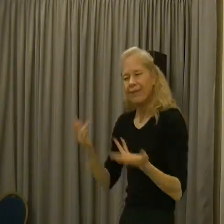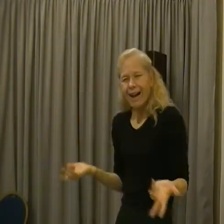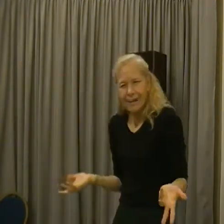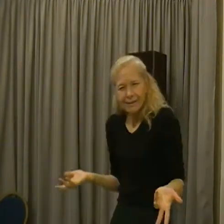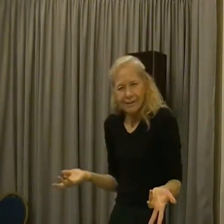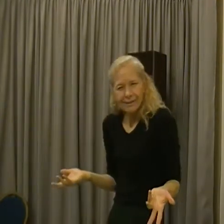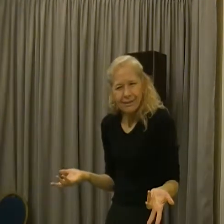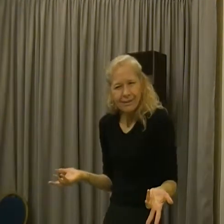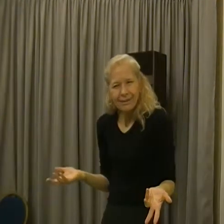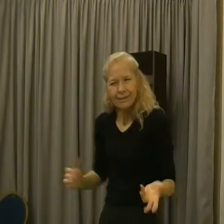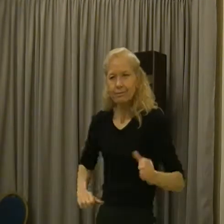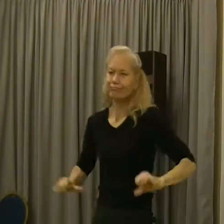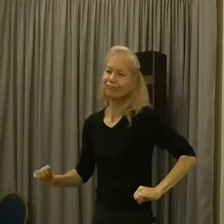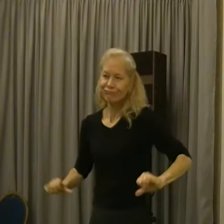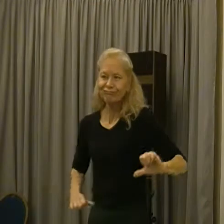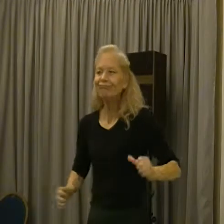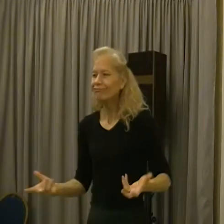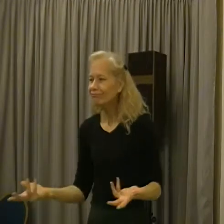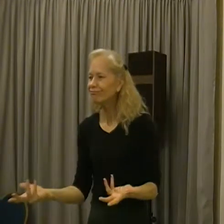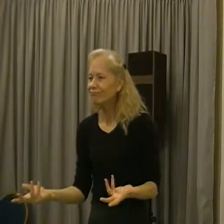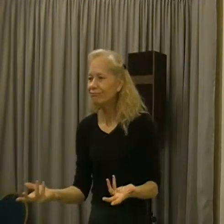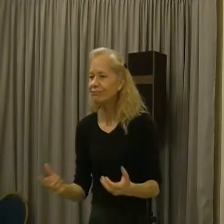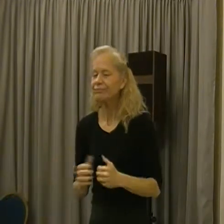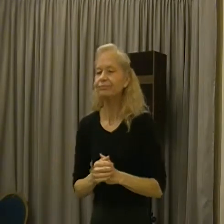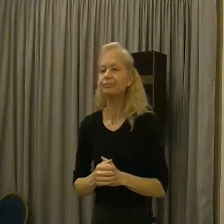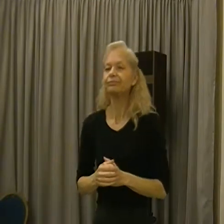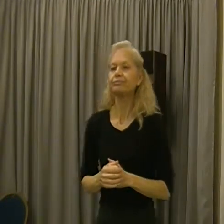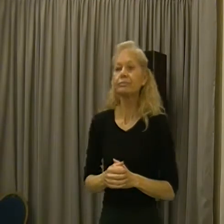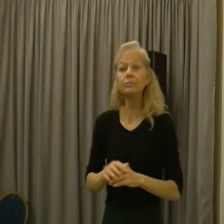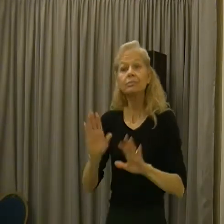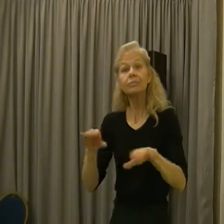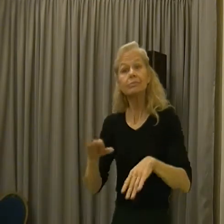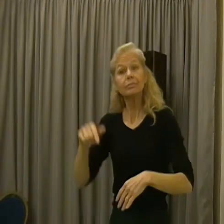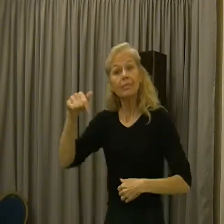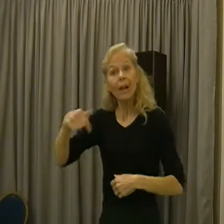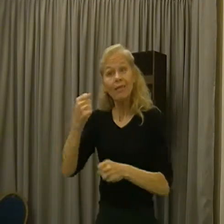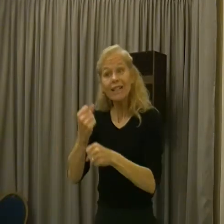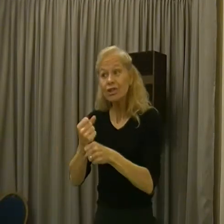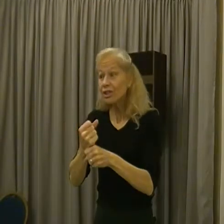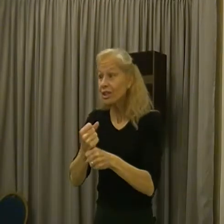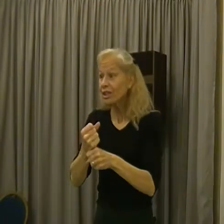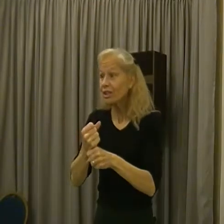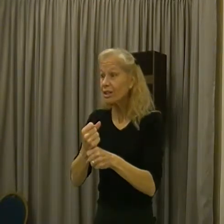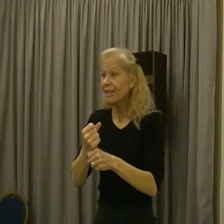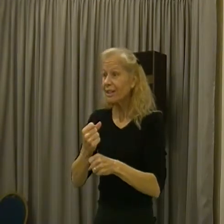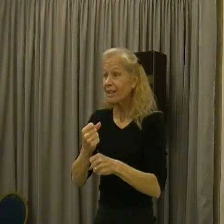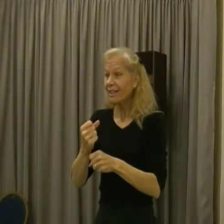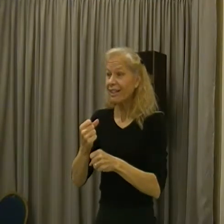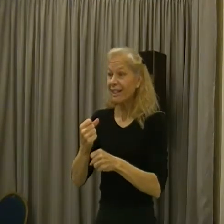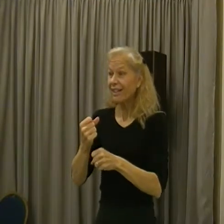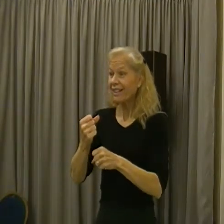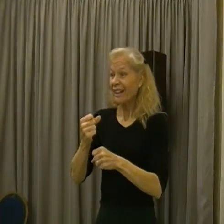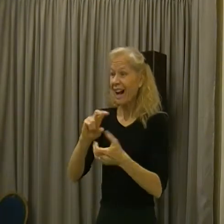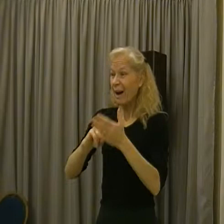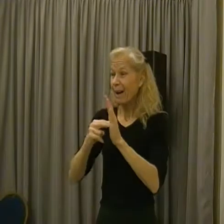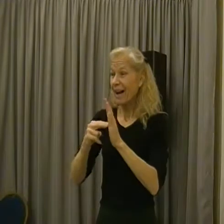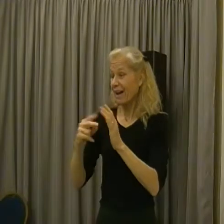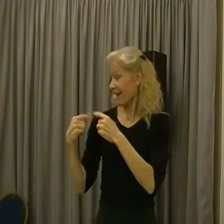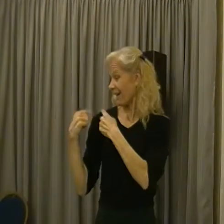This year marks the 40th World's Strongest Man competition. Anybody know who